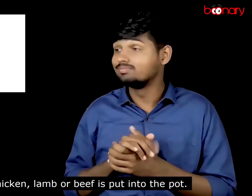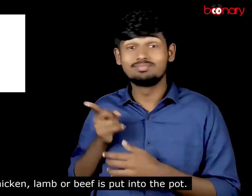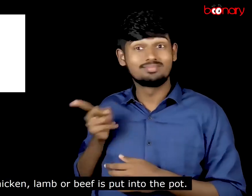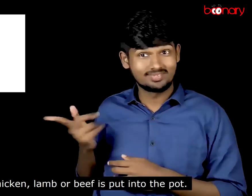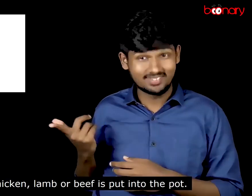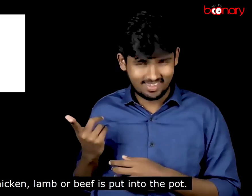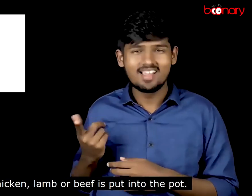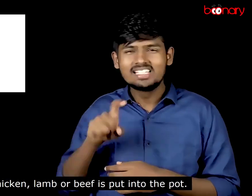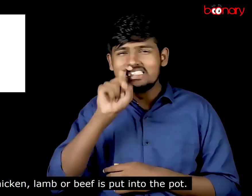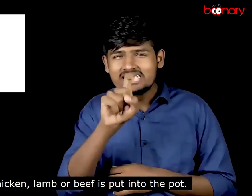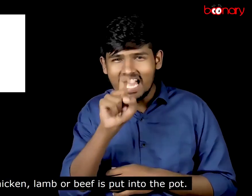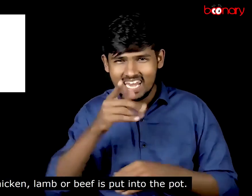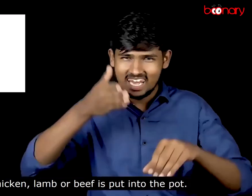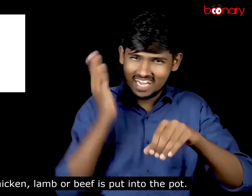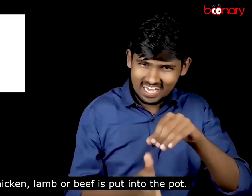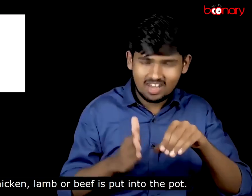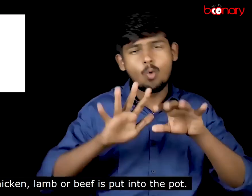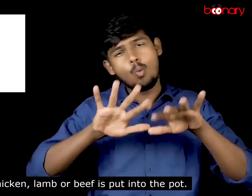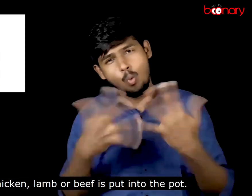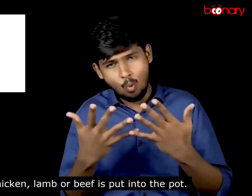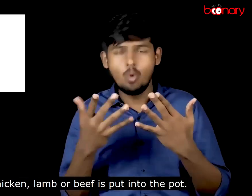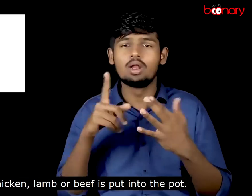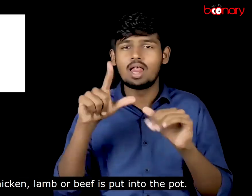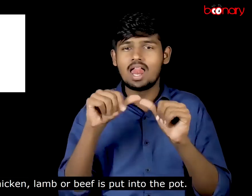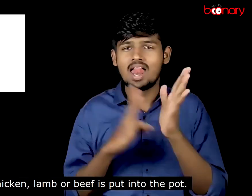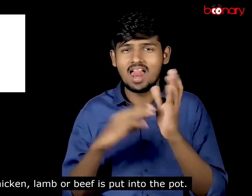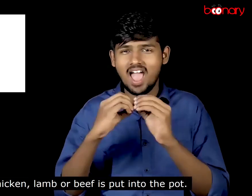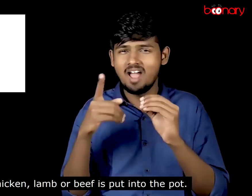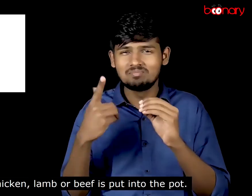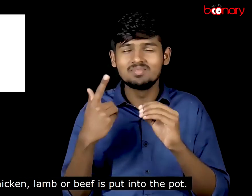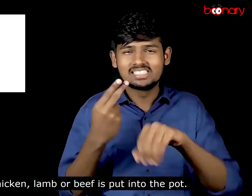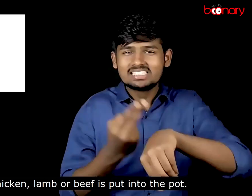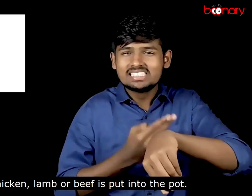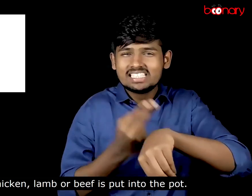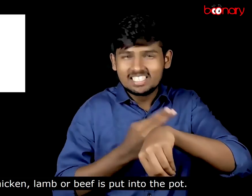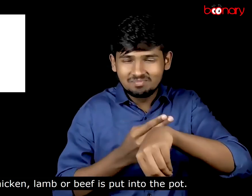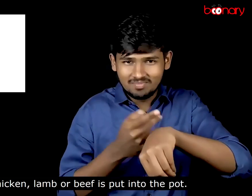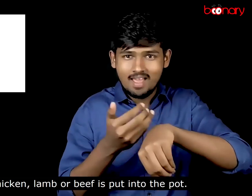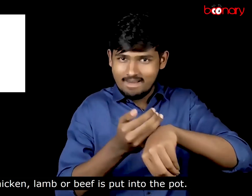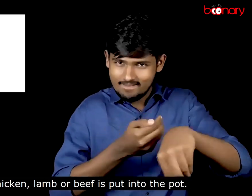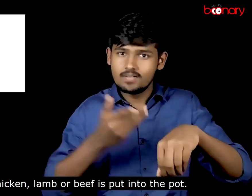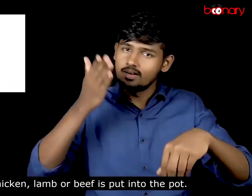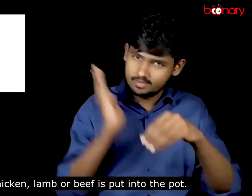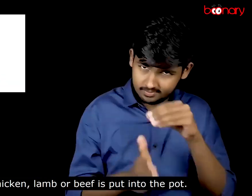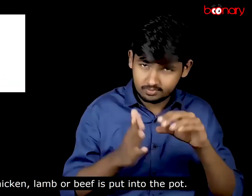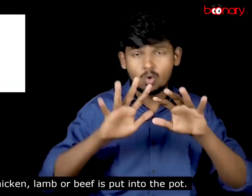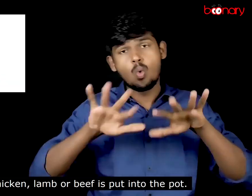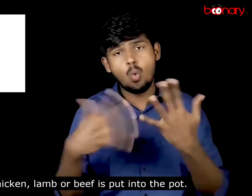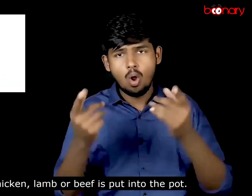Meat of chicken, lamb, or beef is